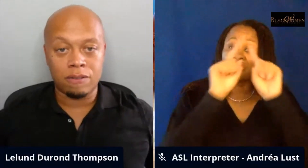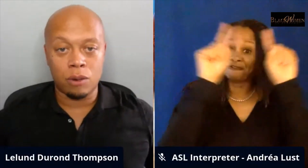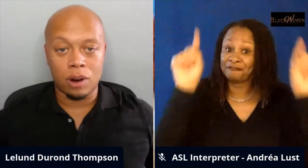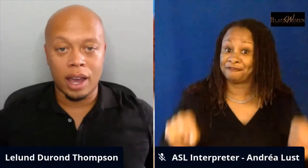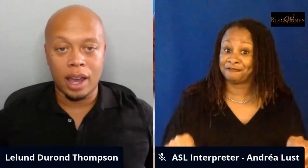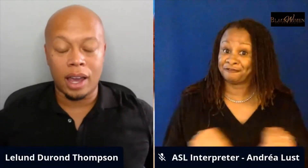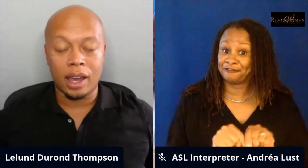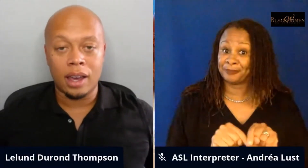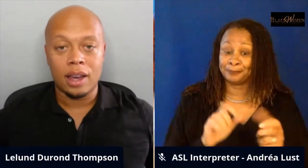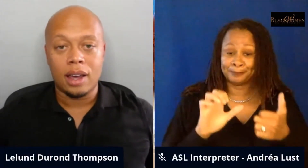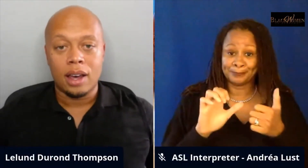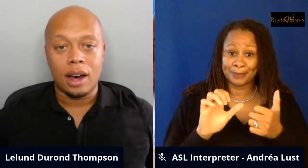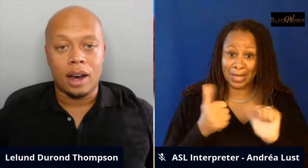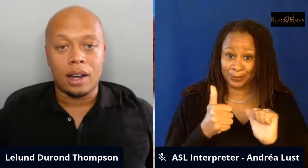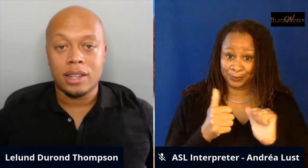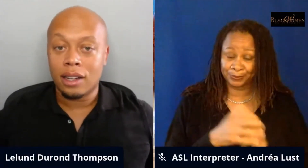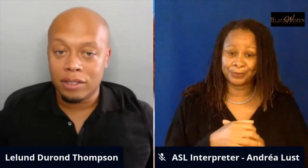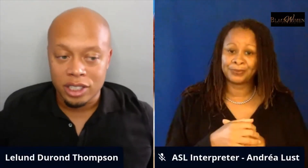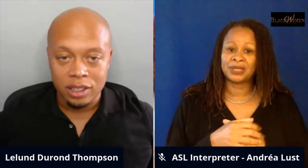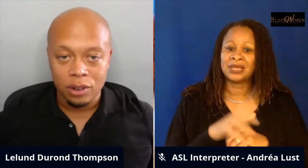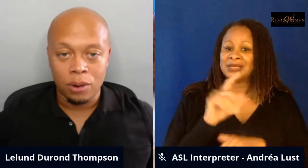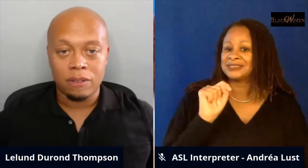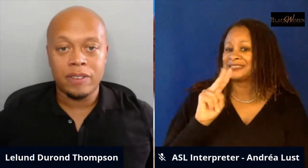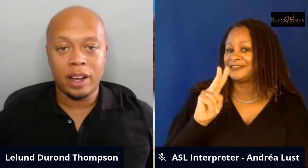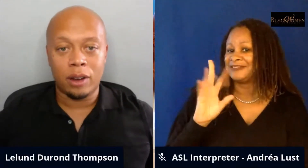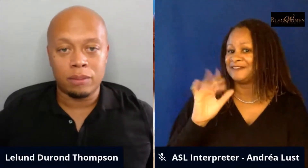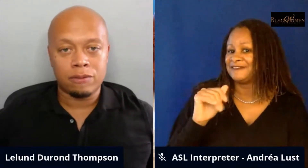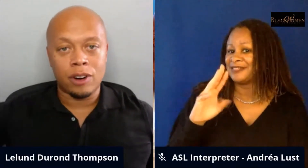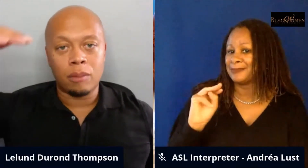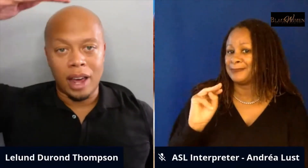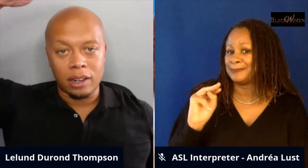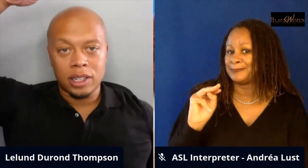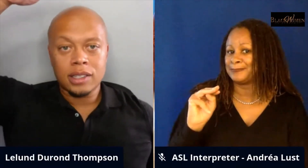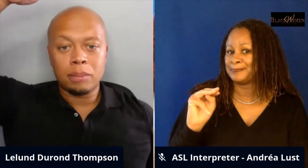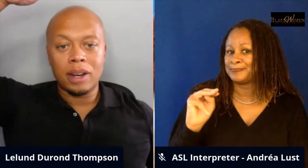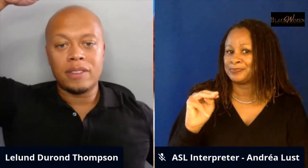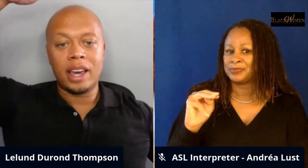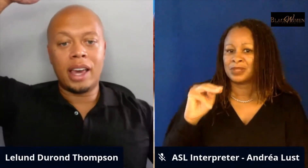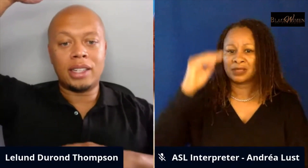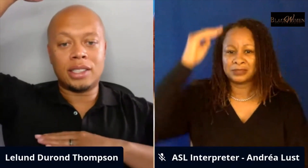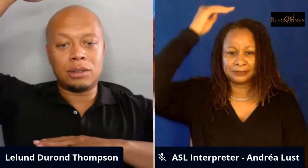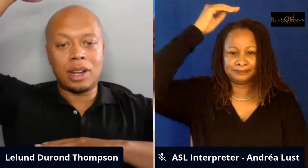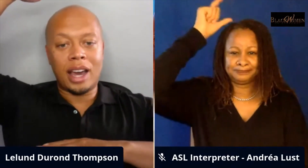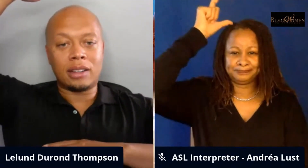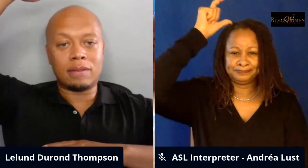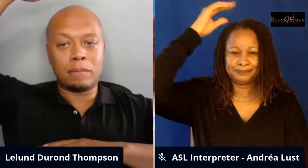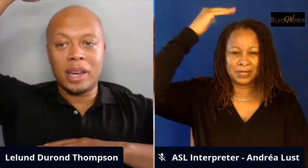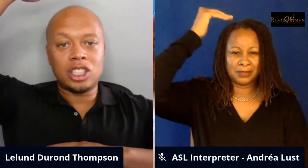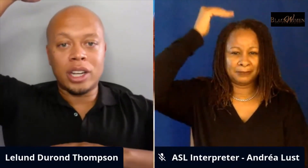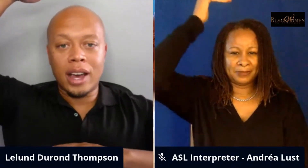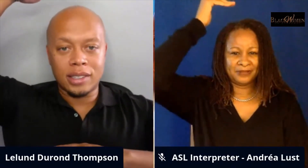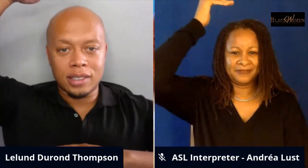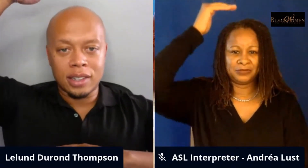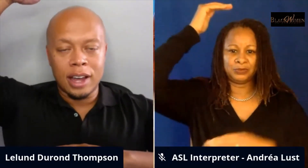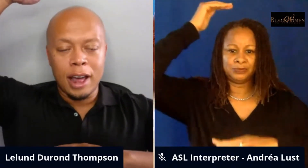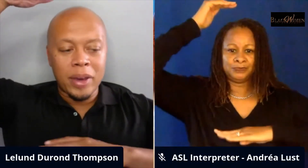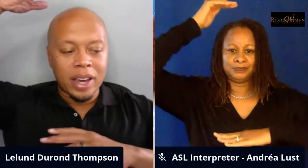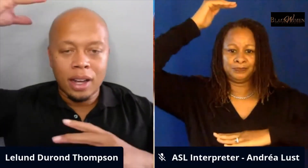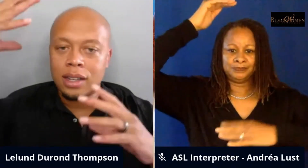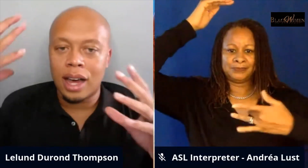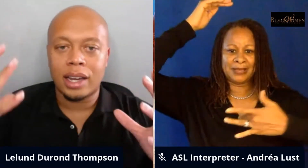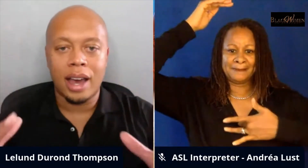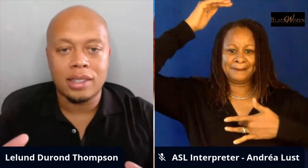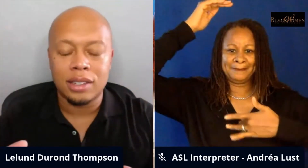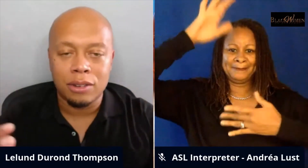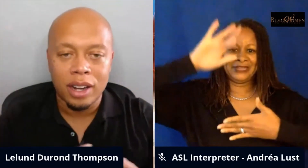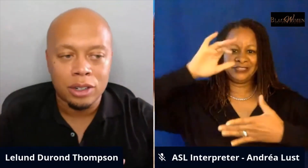ourselves for a television or film from like just above the head to like mid chest. Because